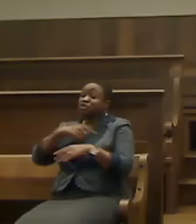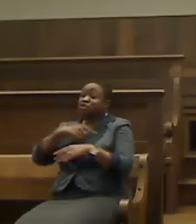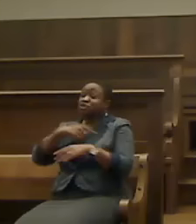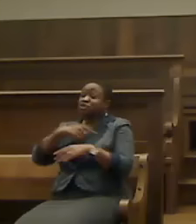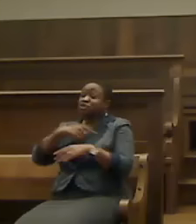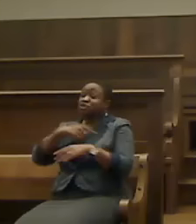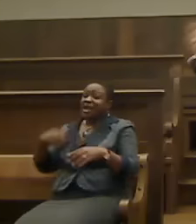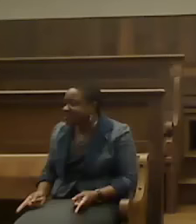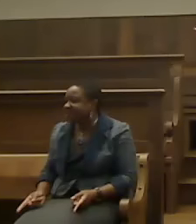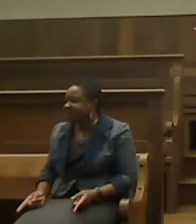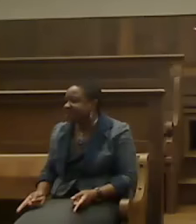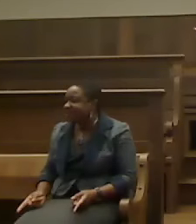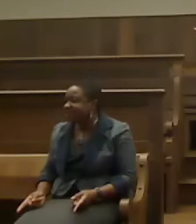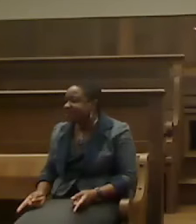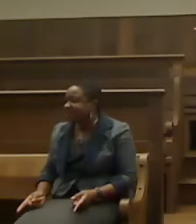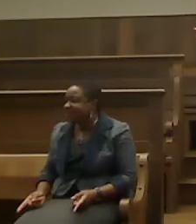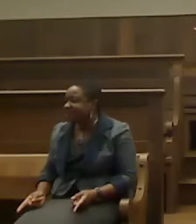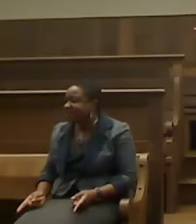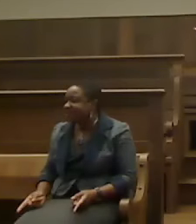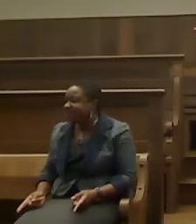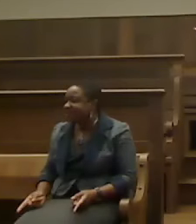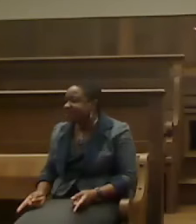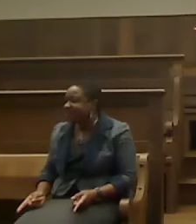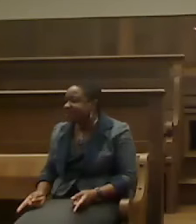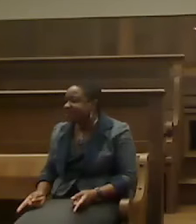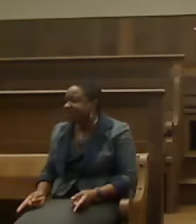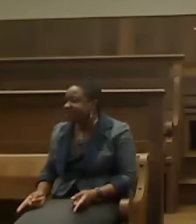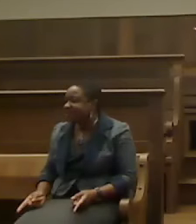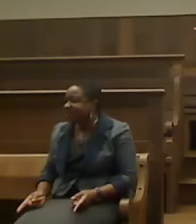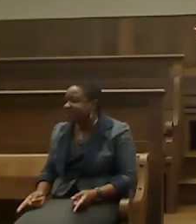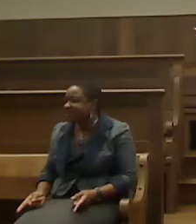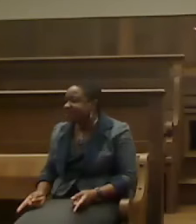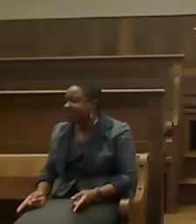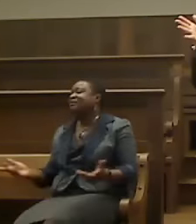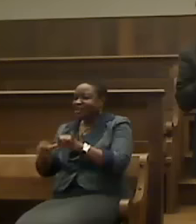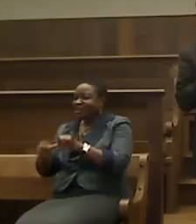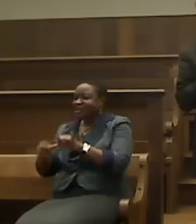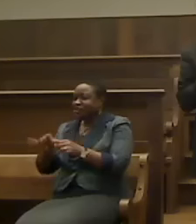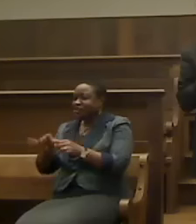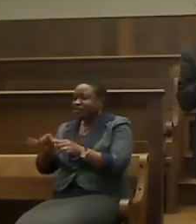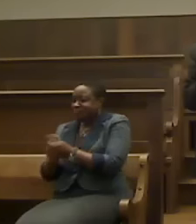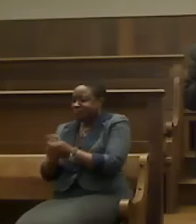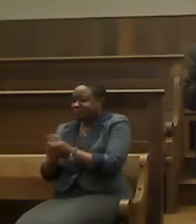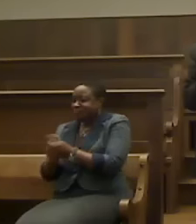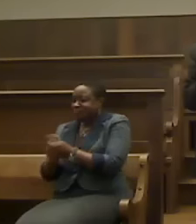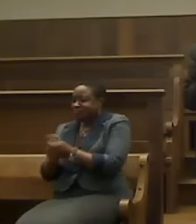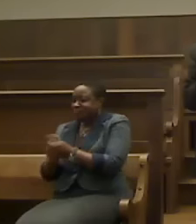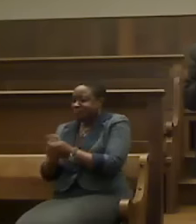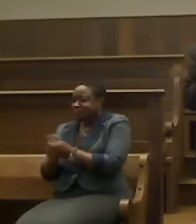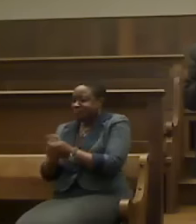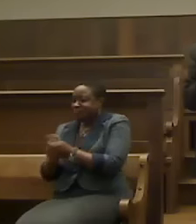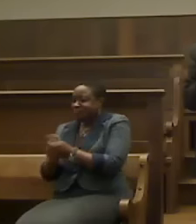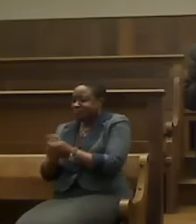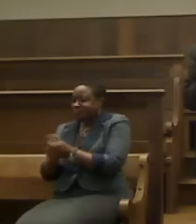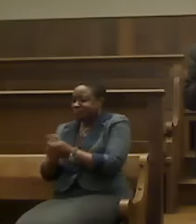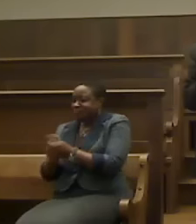same. It's different in many ways, but the most radical difference is this genetic engineering. So now, you brought up a point here that you also had to take out nuts and